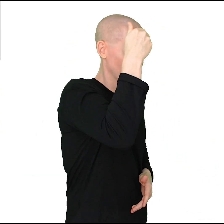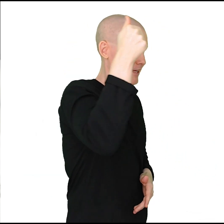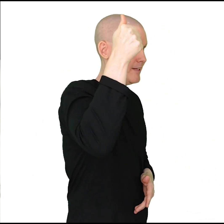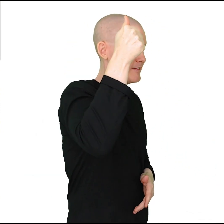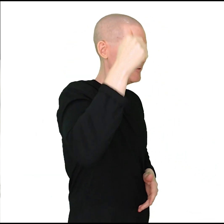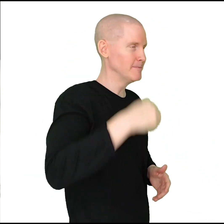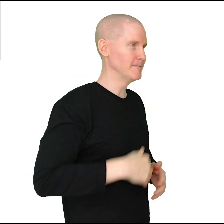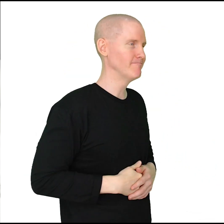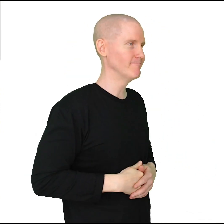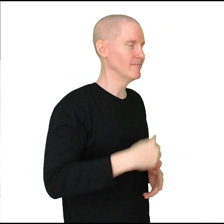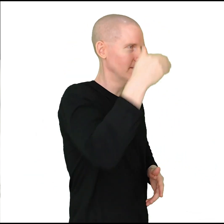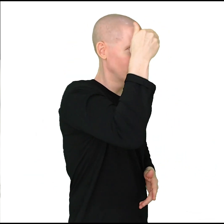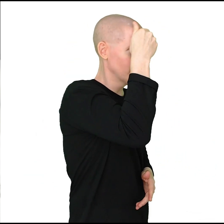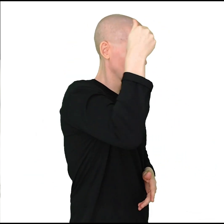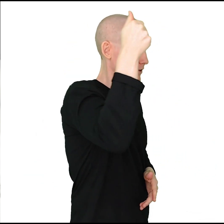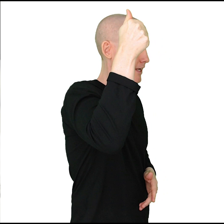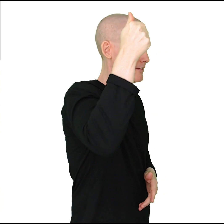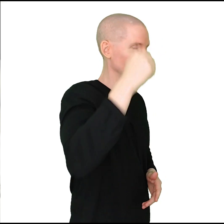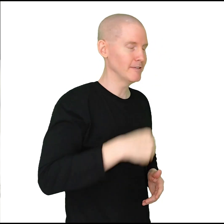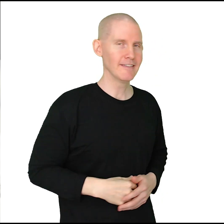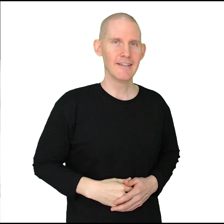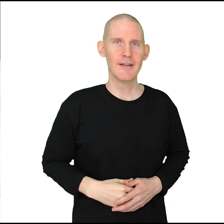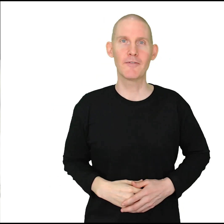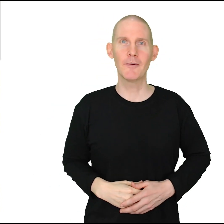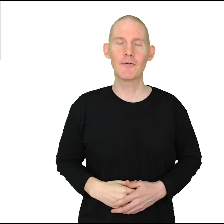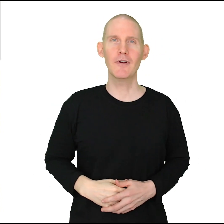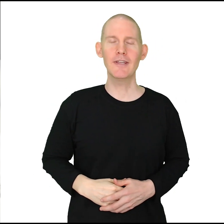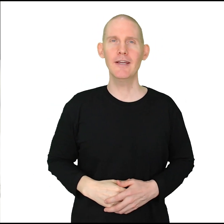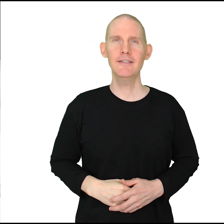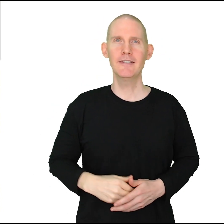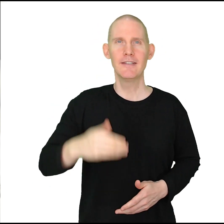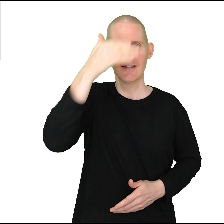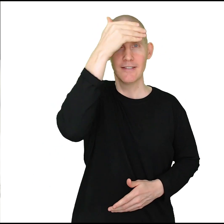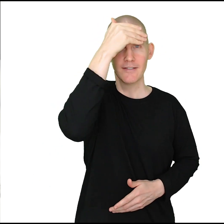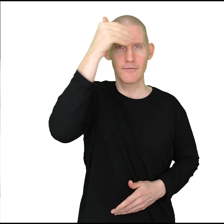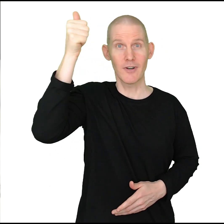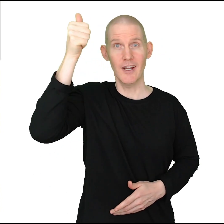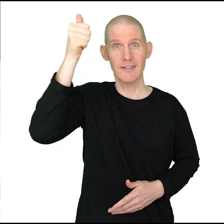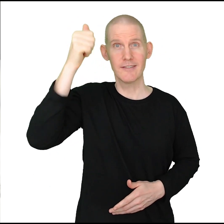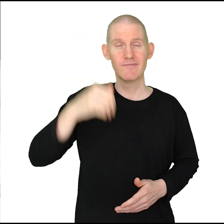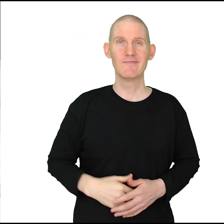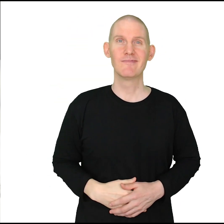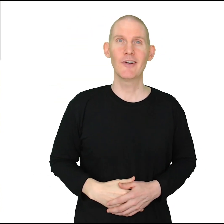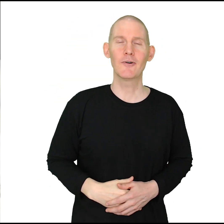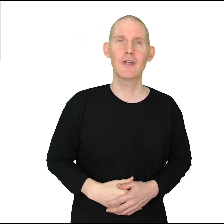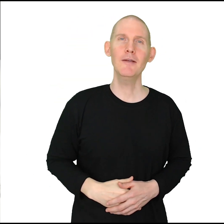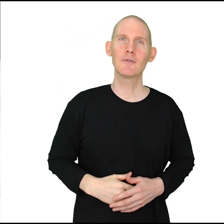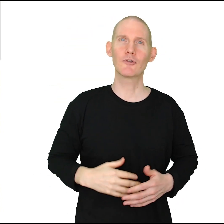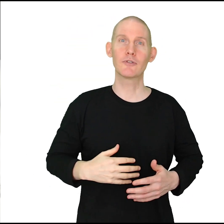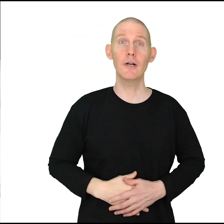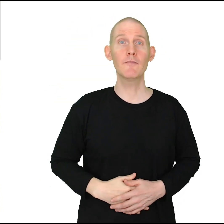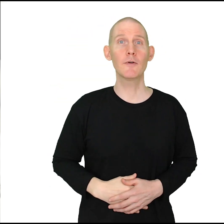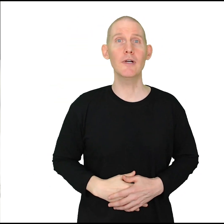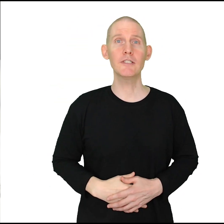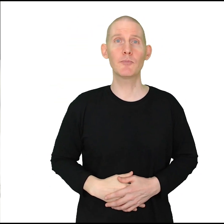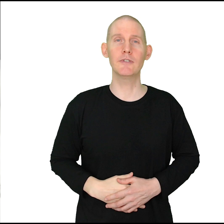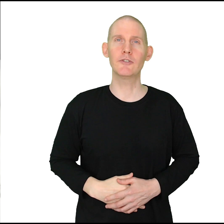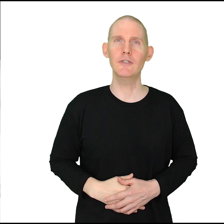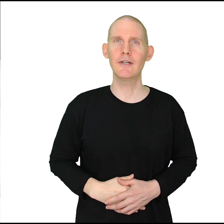Forget. Forget. From the front again, forget. Okay, so starting from the rest position, let's